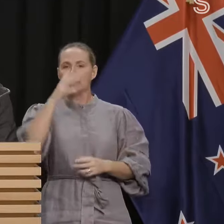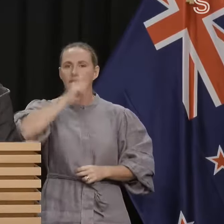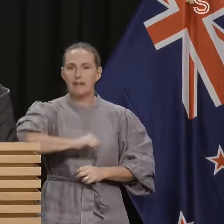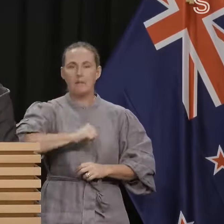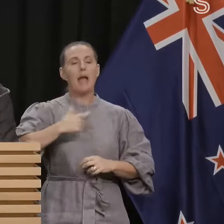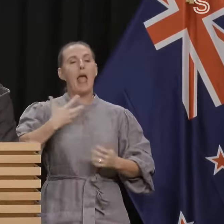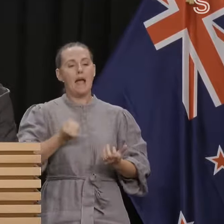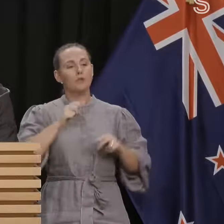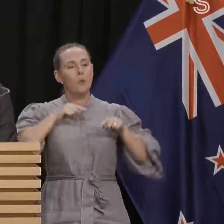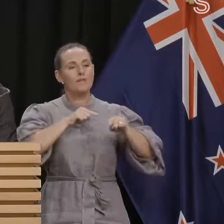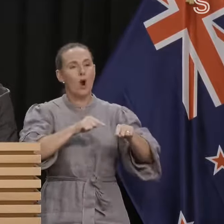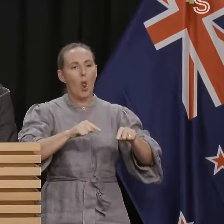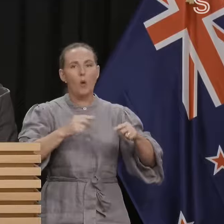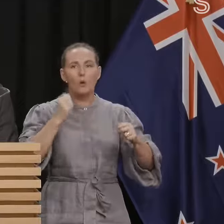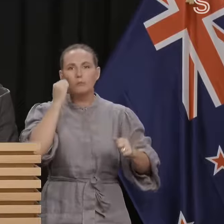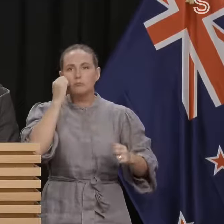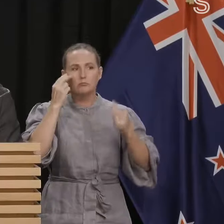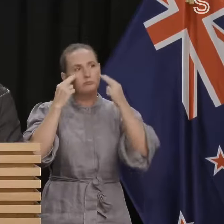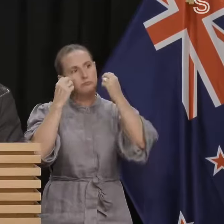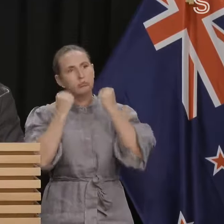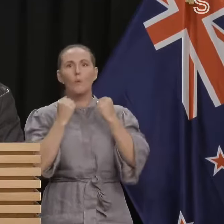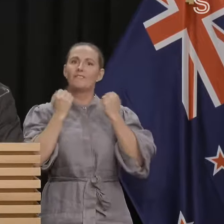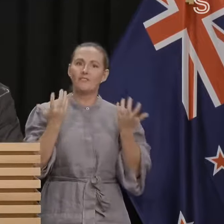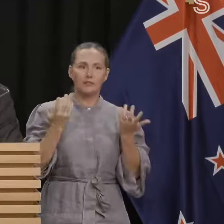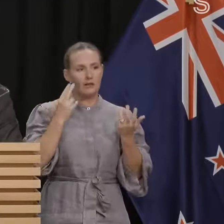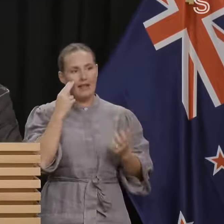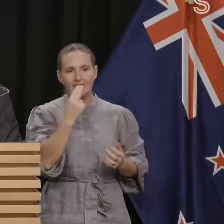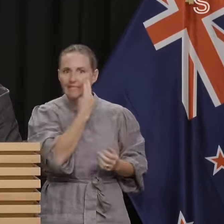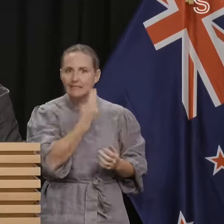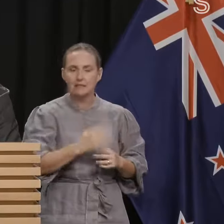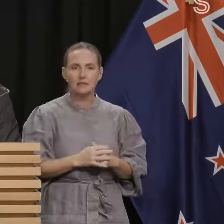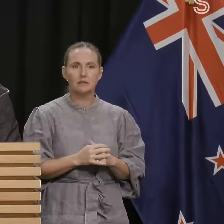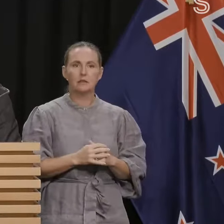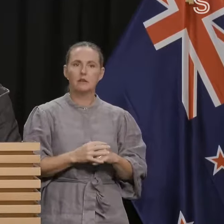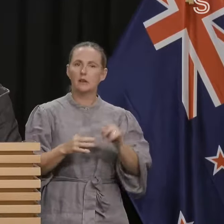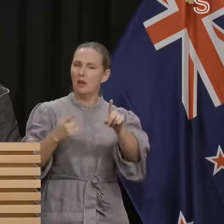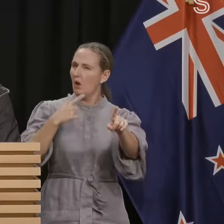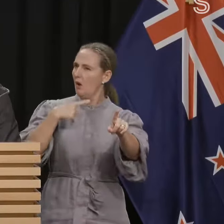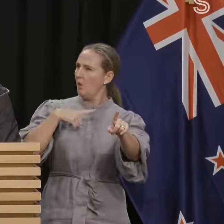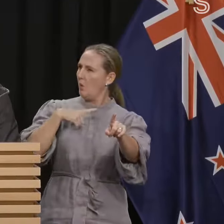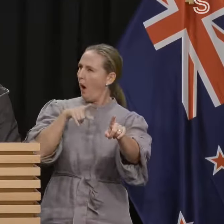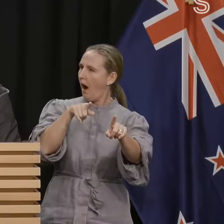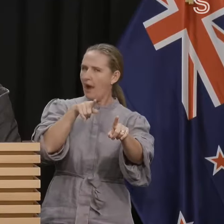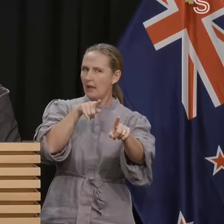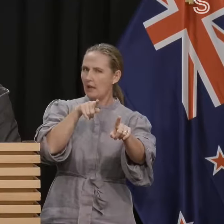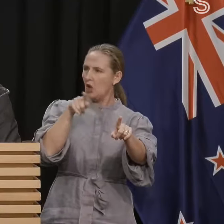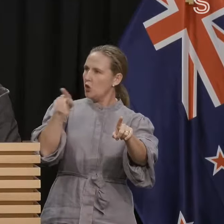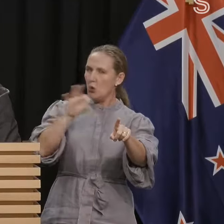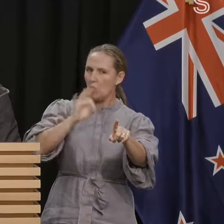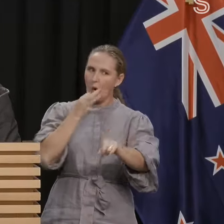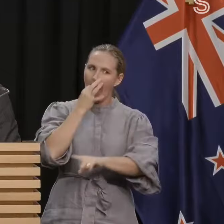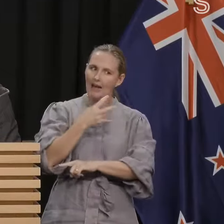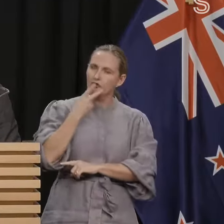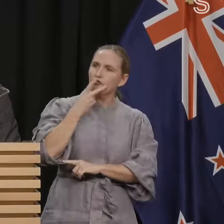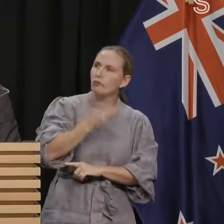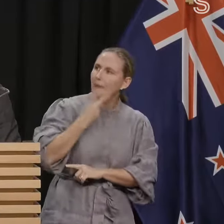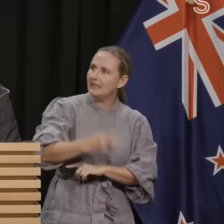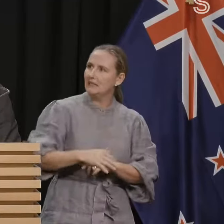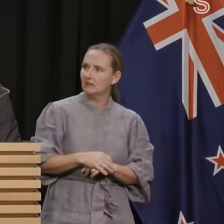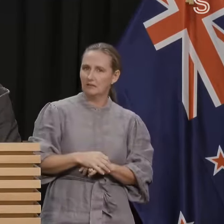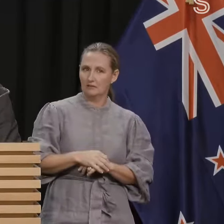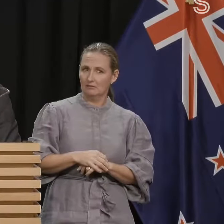on evidence, and there was no evidence that I had at that time. Then why have you not asked him since? Because you were made to look like